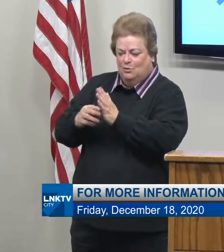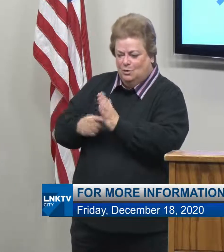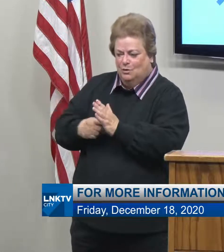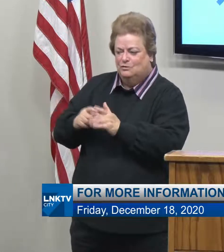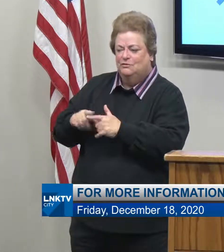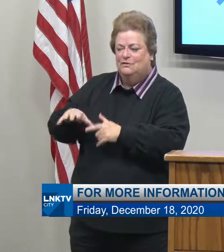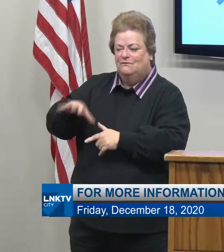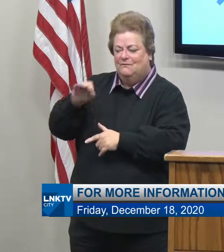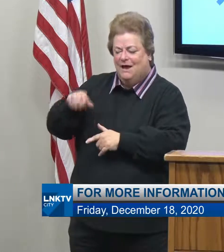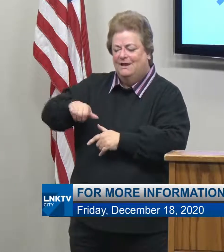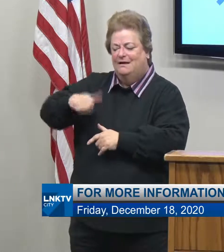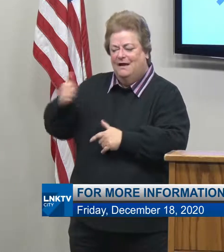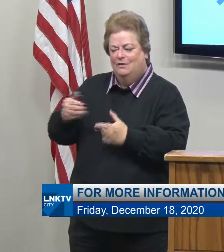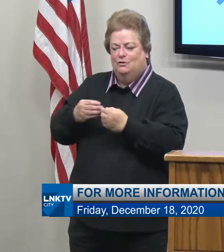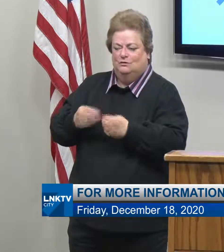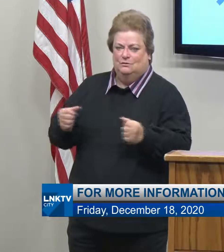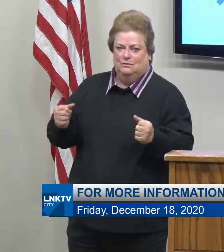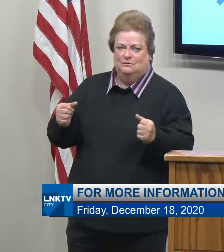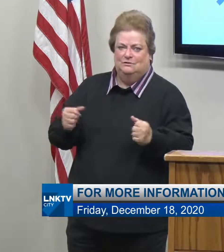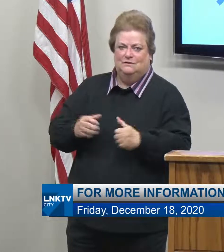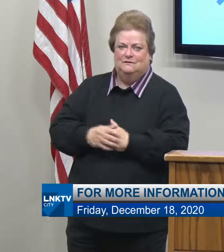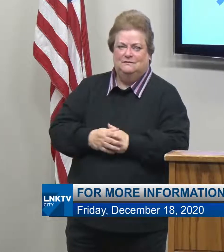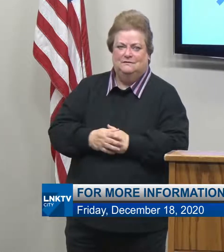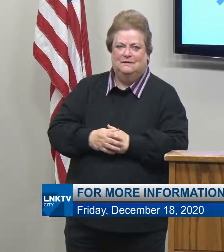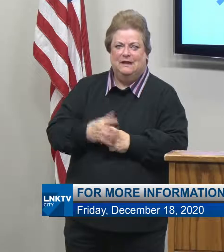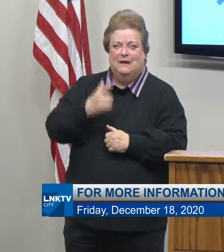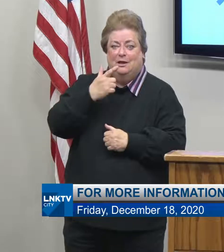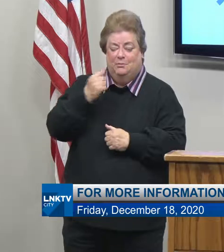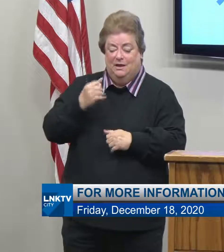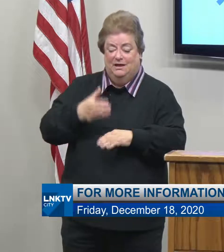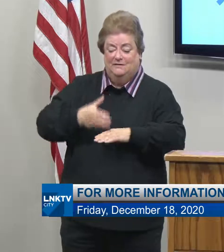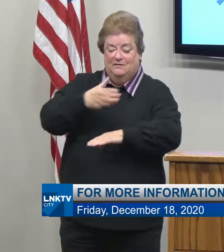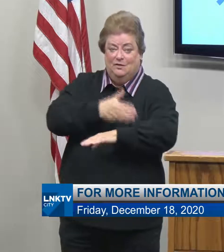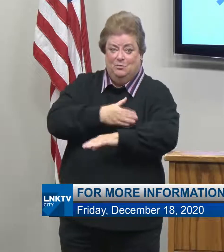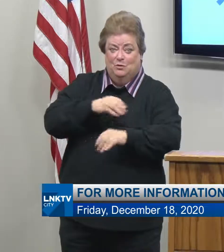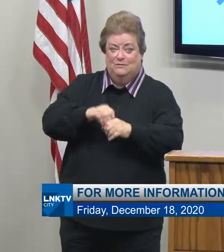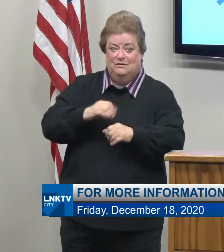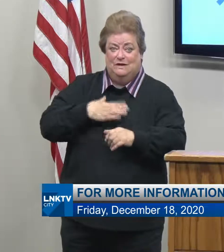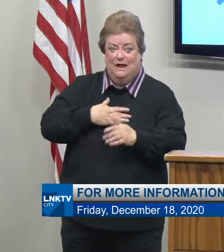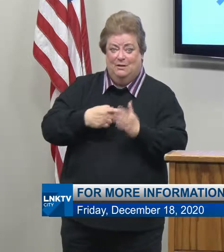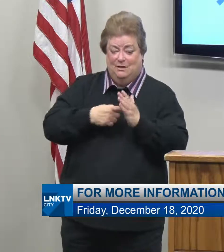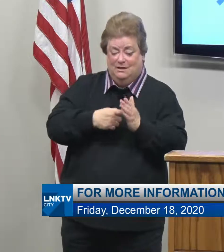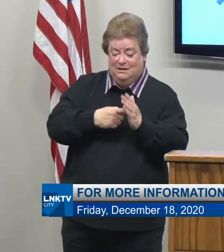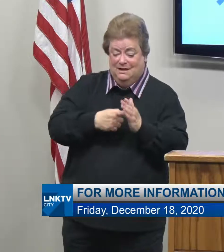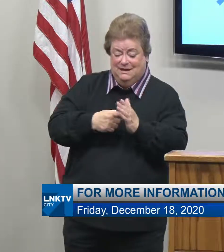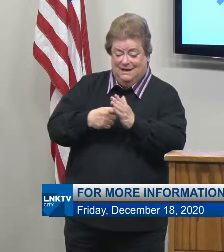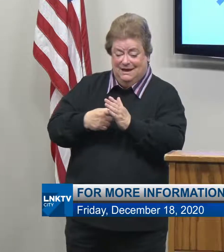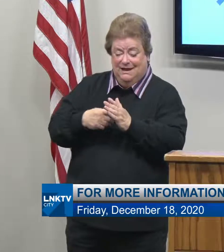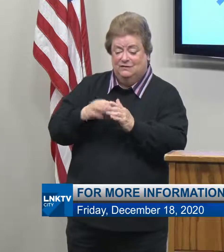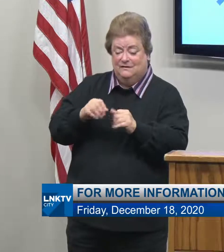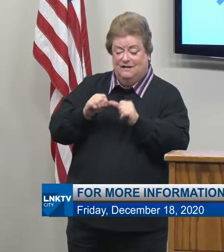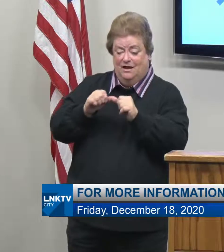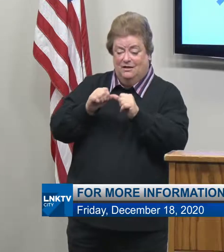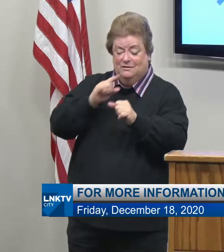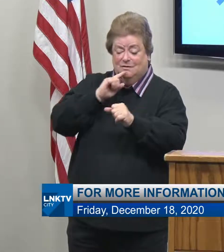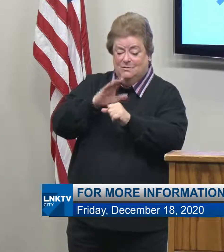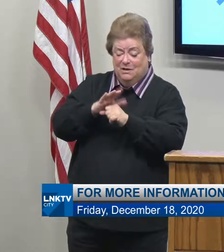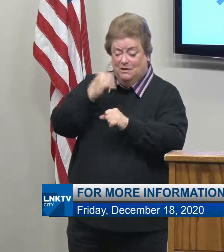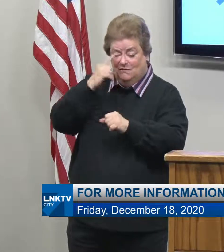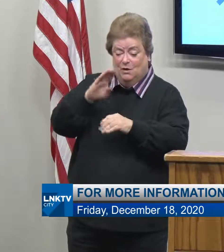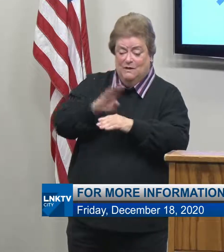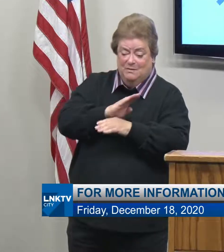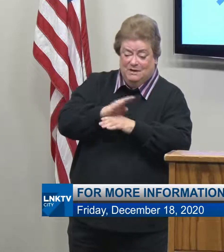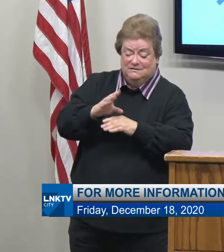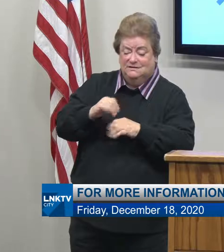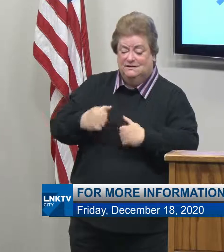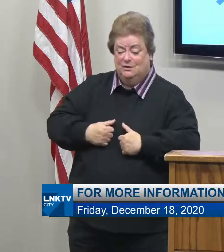additional solutions. Due to the improvements in our local indicators and the ongoing commitment of businesses and residents